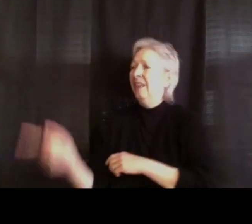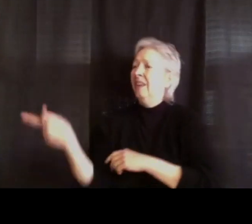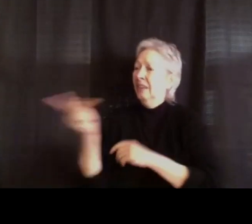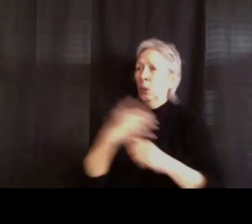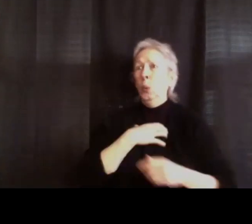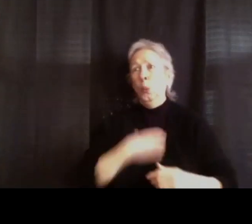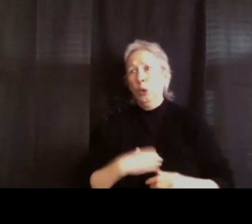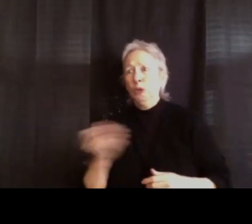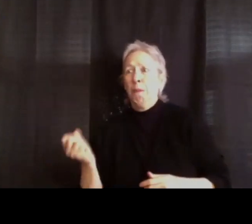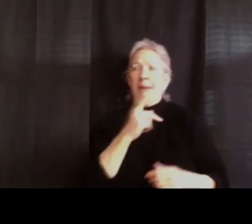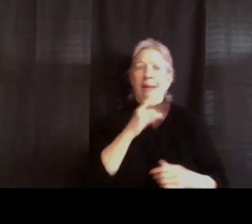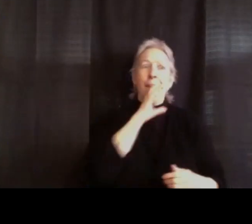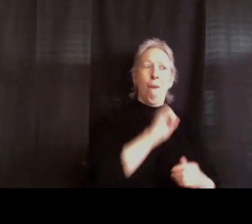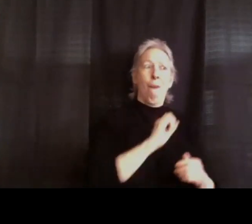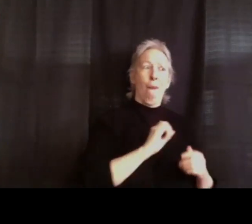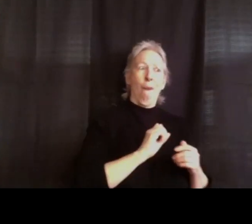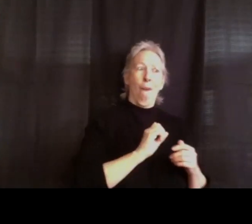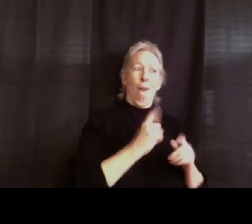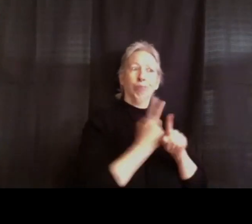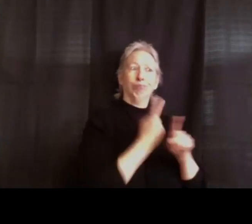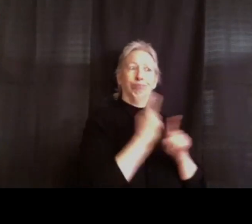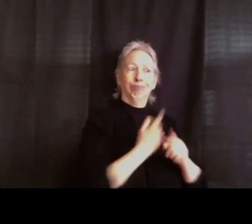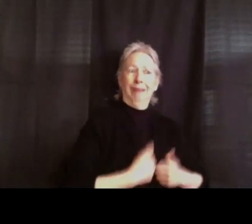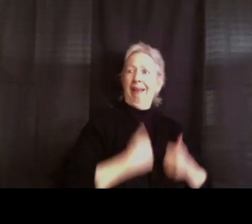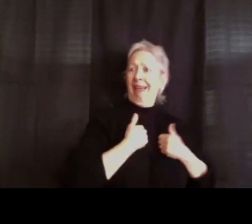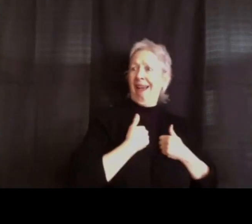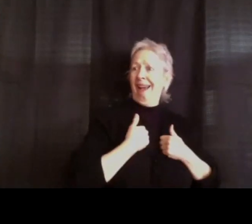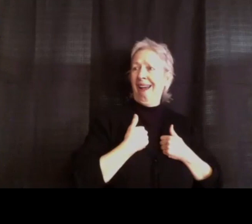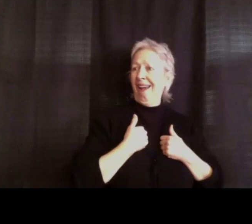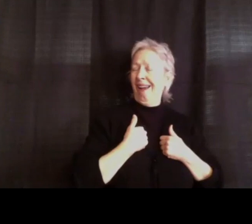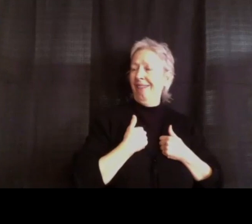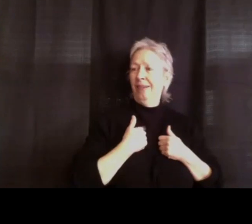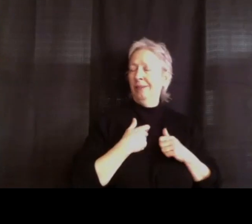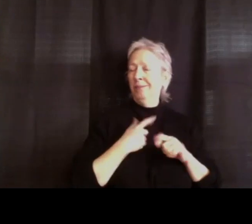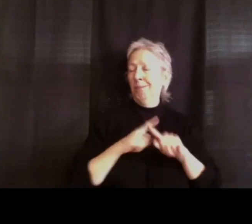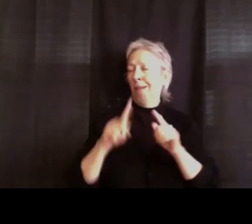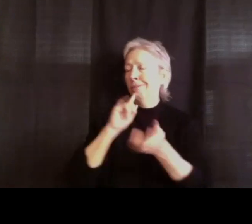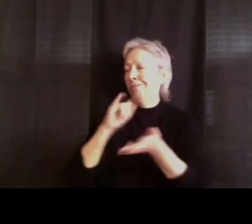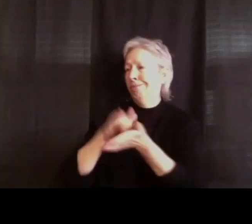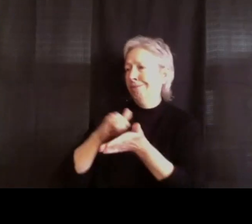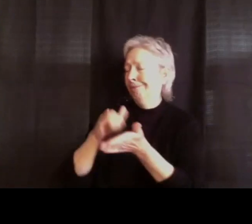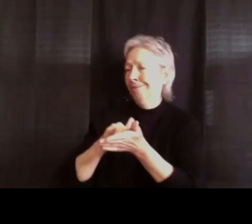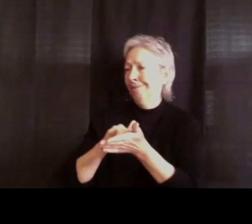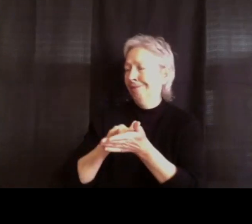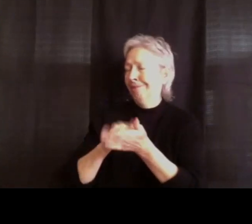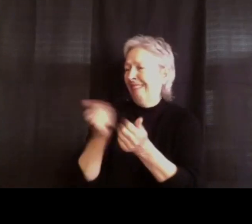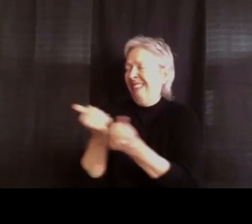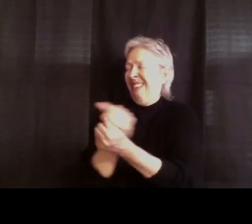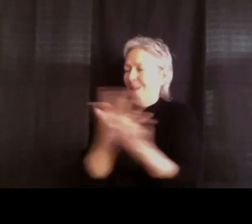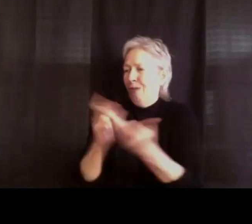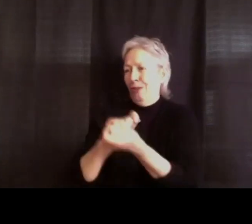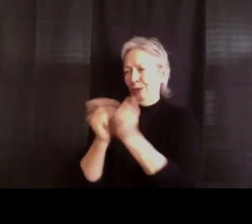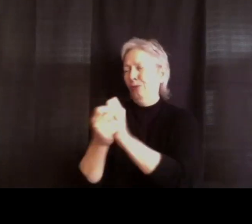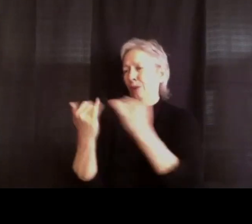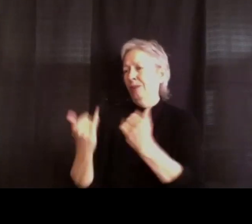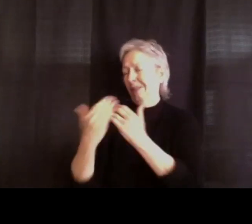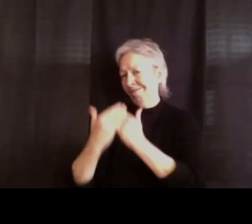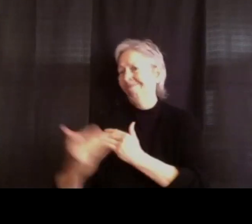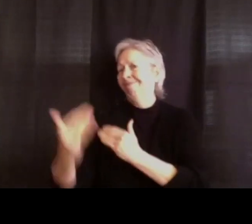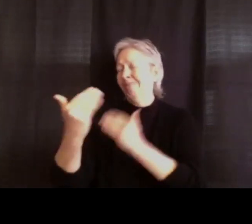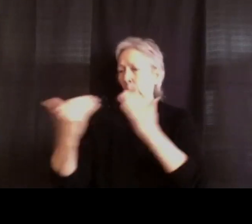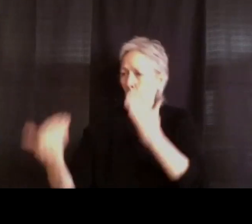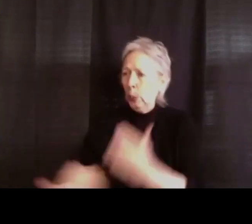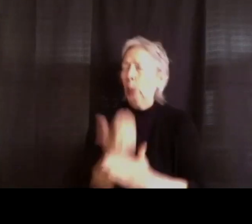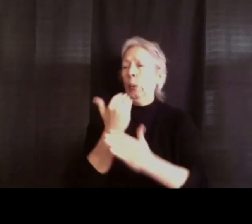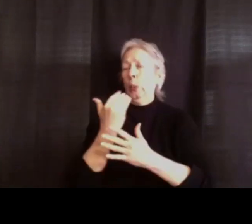former life, but it's not possible. Everything has changed." I think